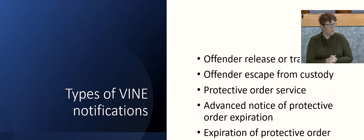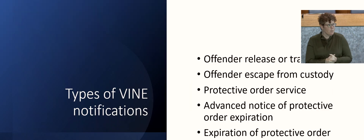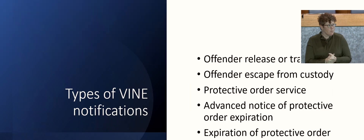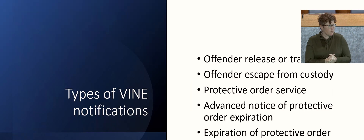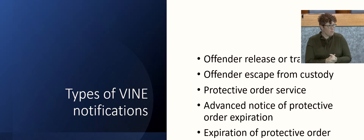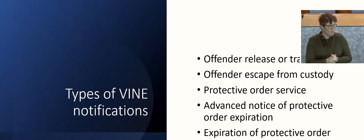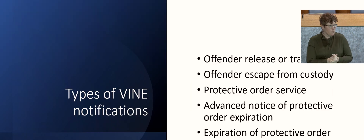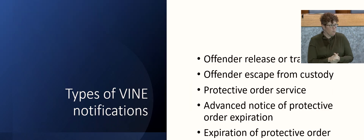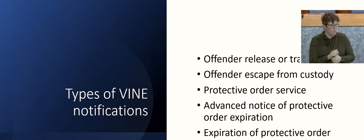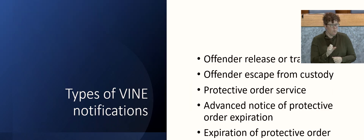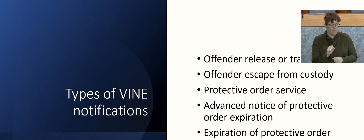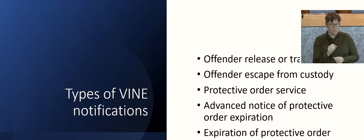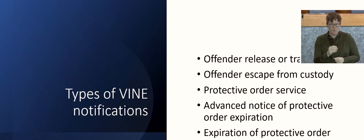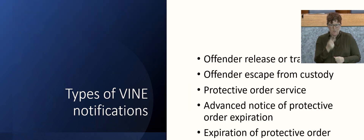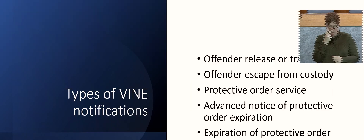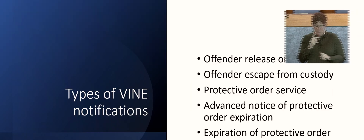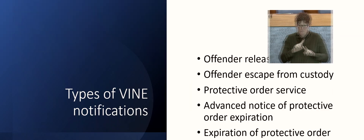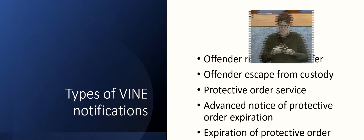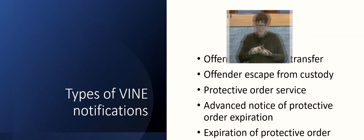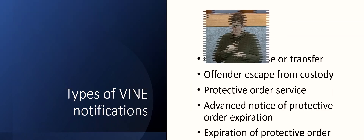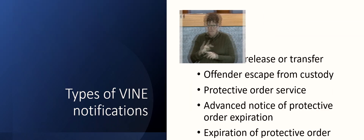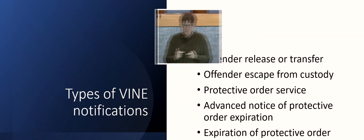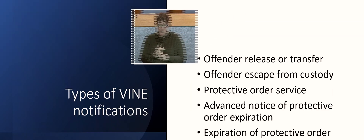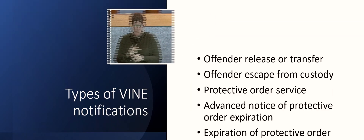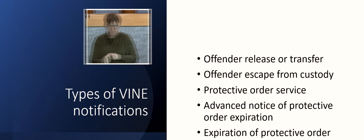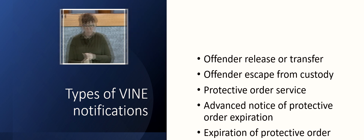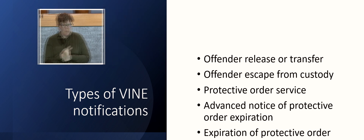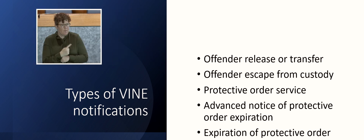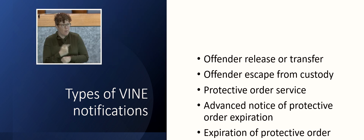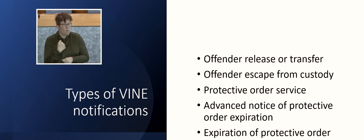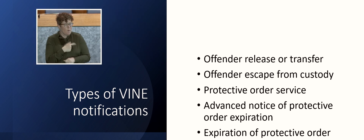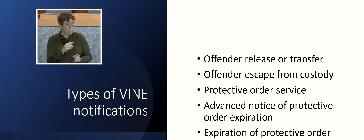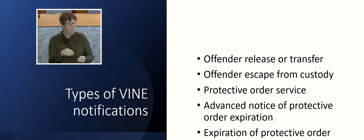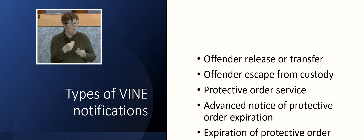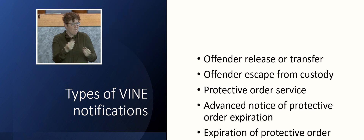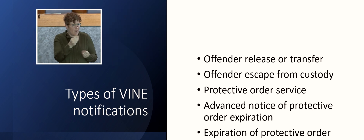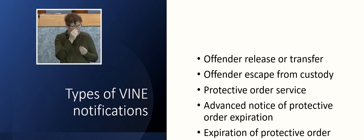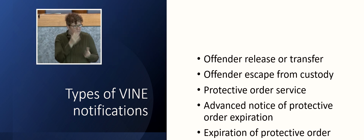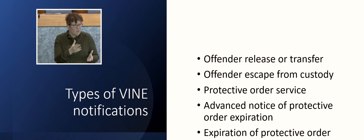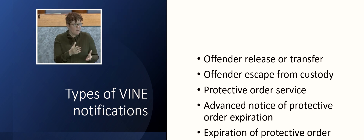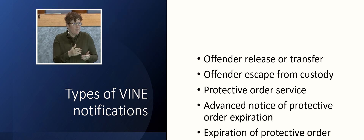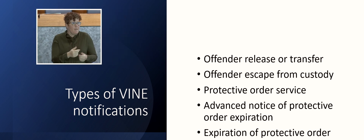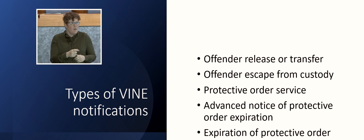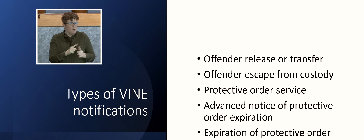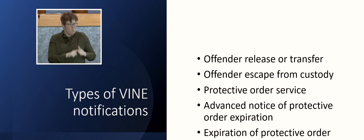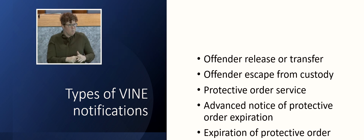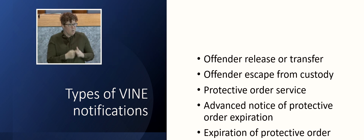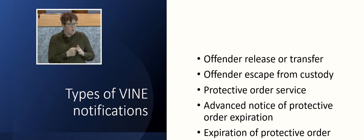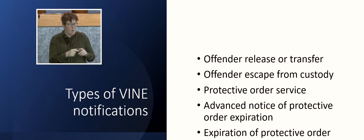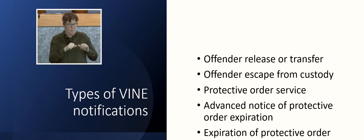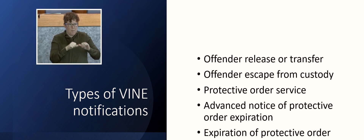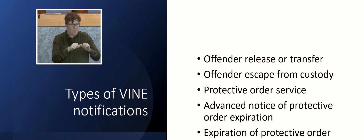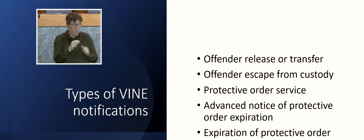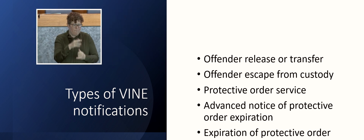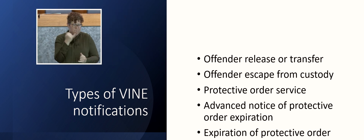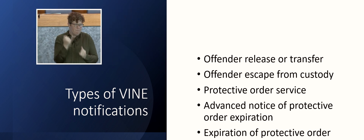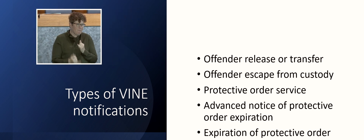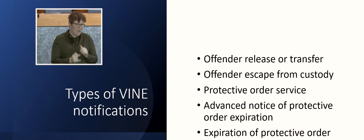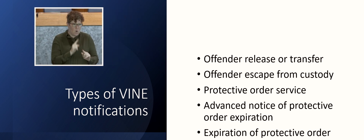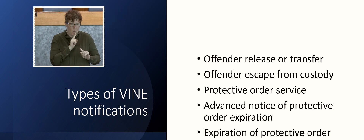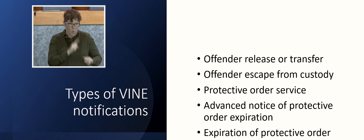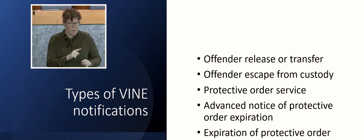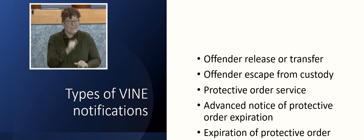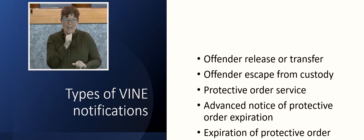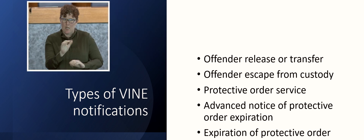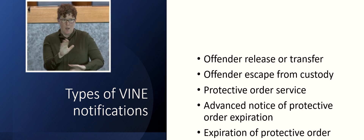So the sample of types of notifications that we going to be providing. We will be providing information on preliminary and permanent or final orders only. We not